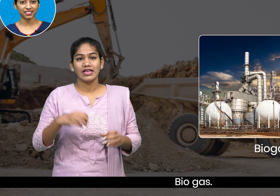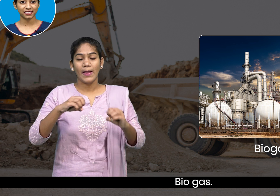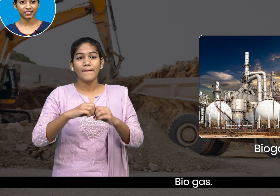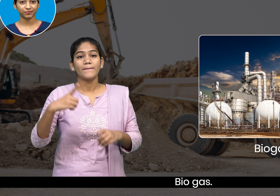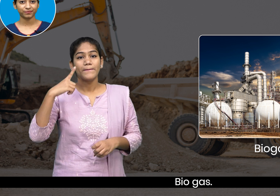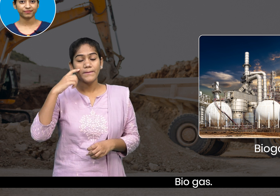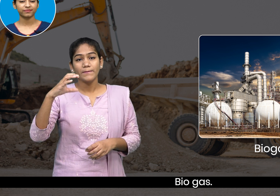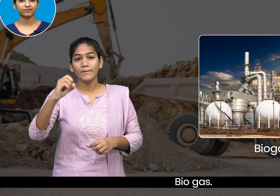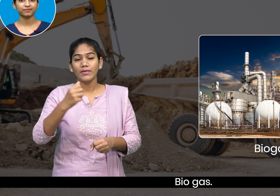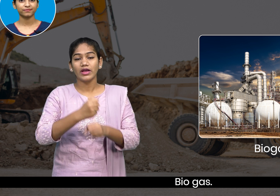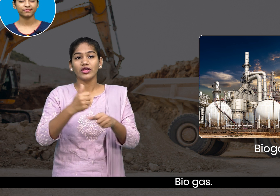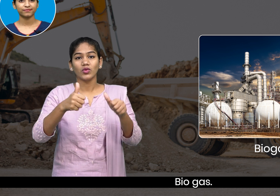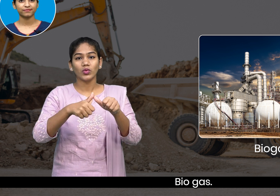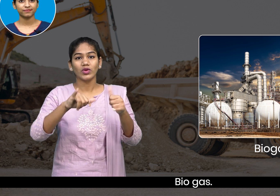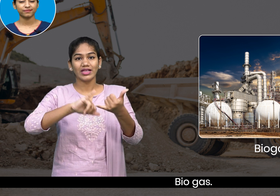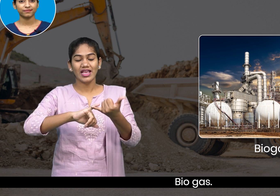Biogas: